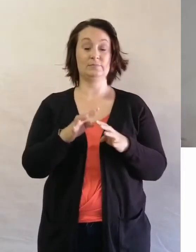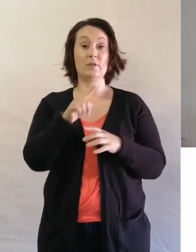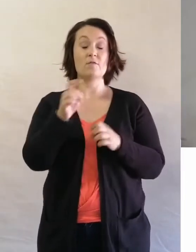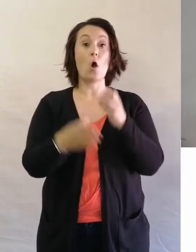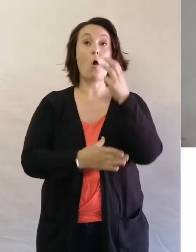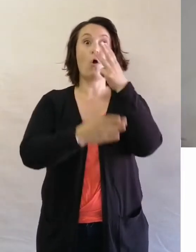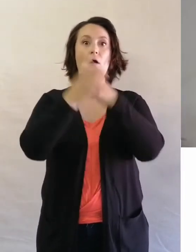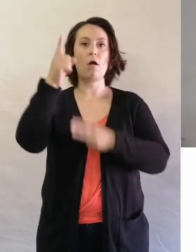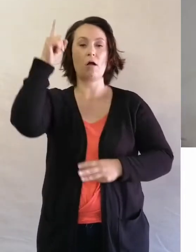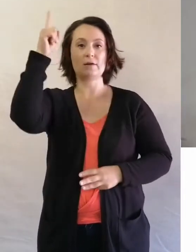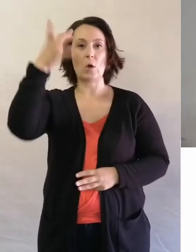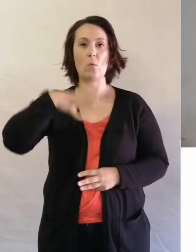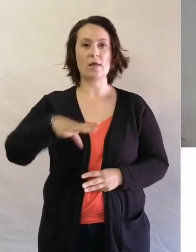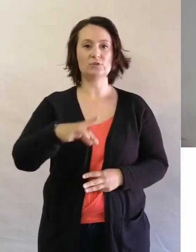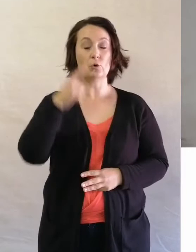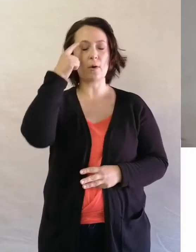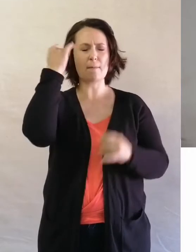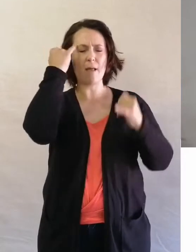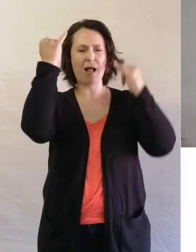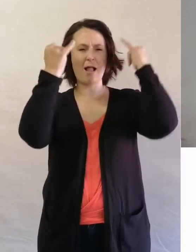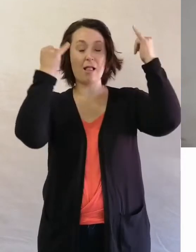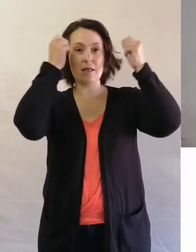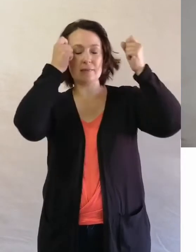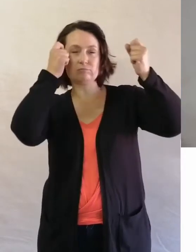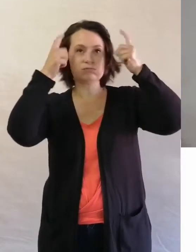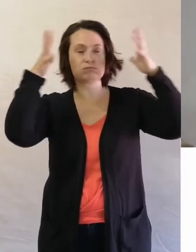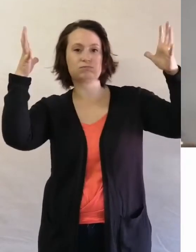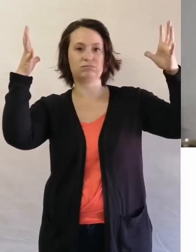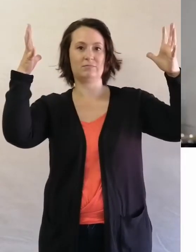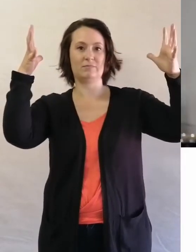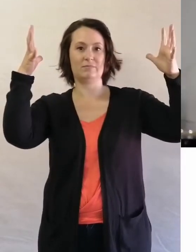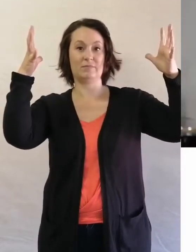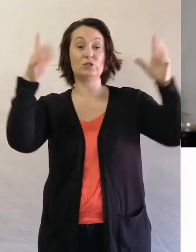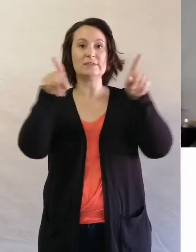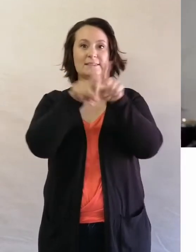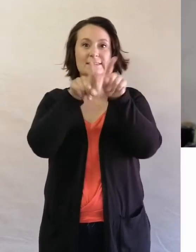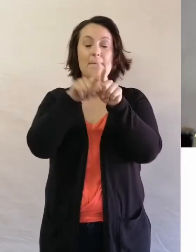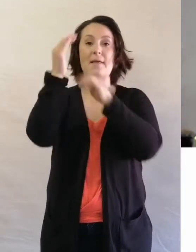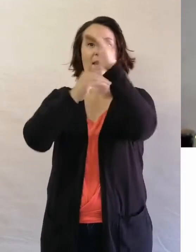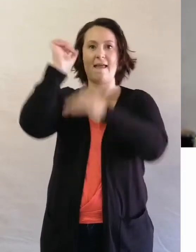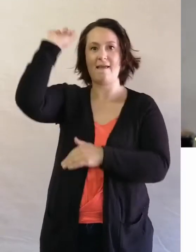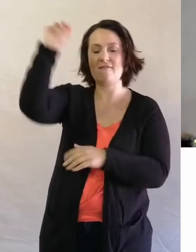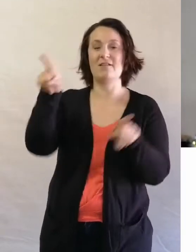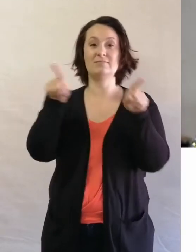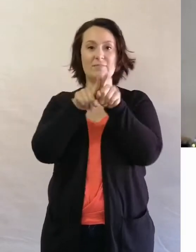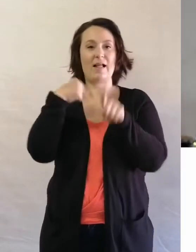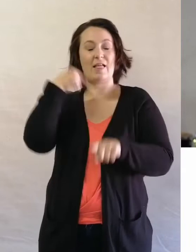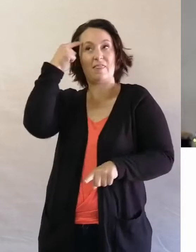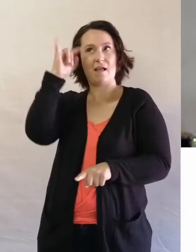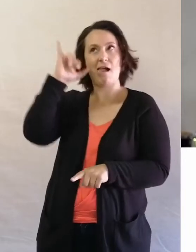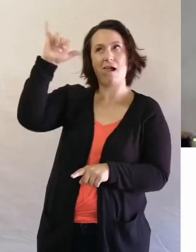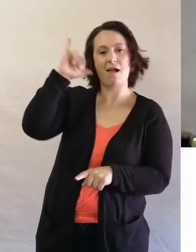to fire up your imagination, to think the thoughts that are being thought in heaven, to